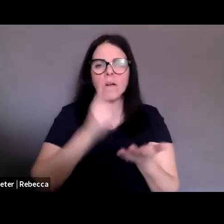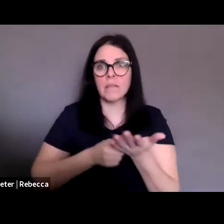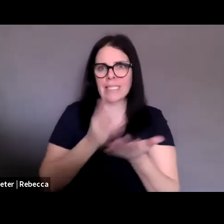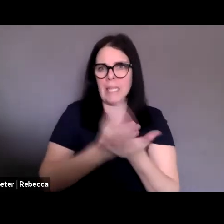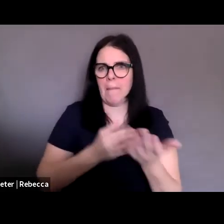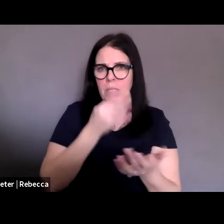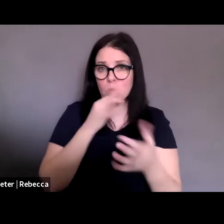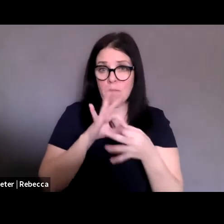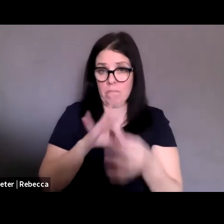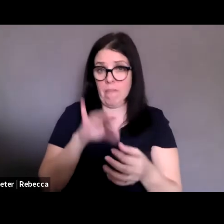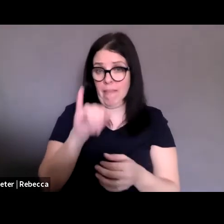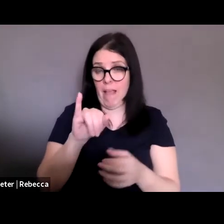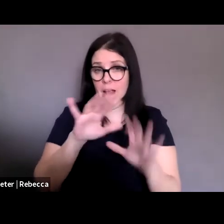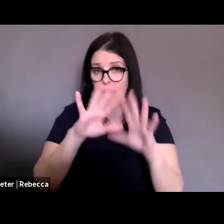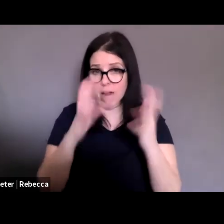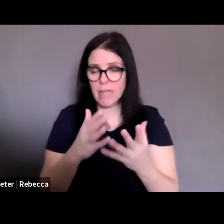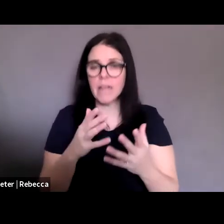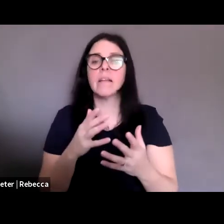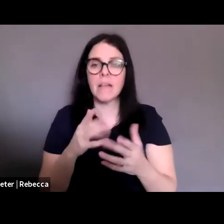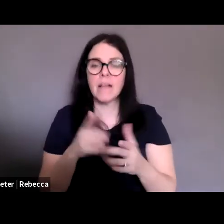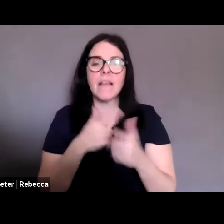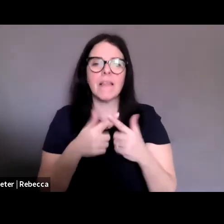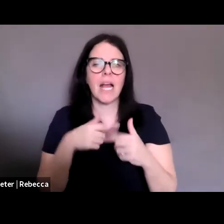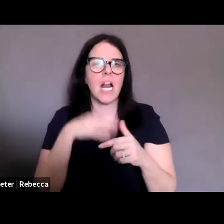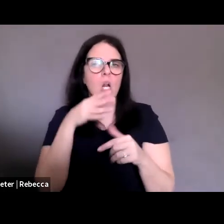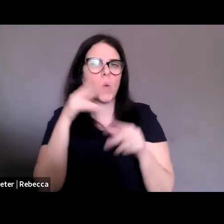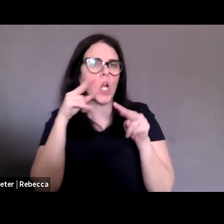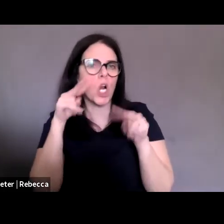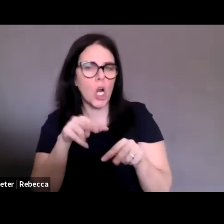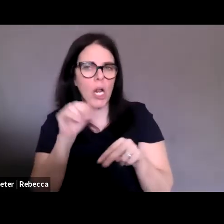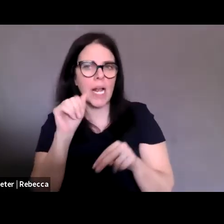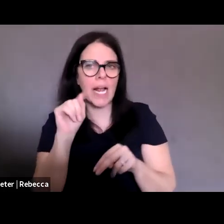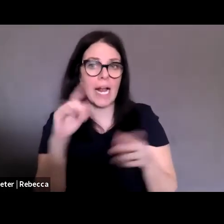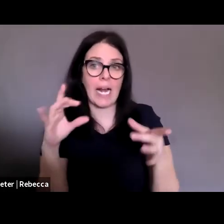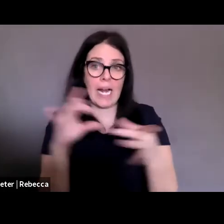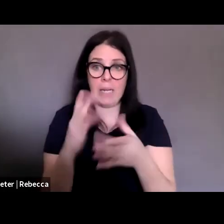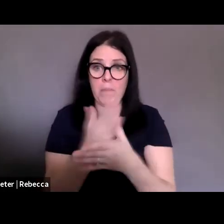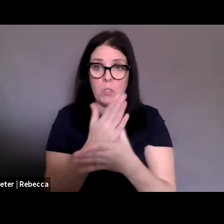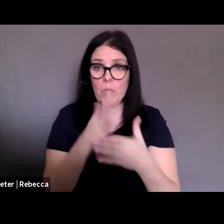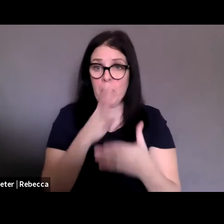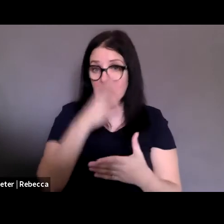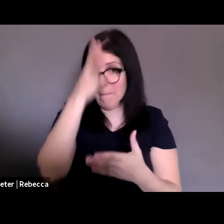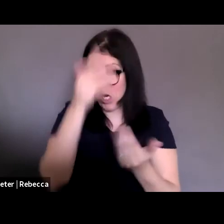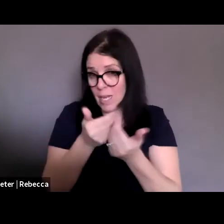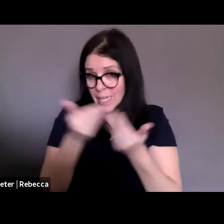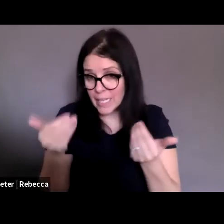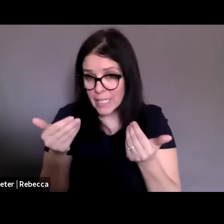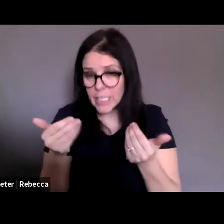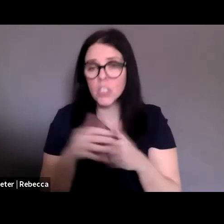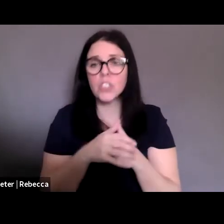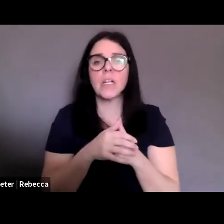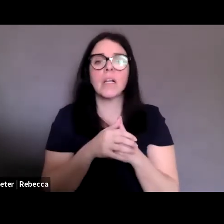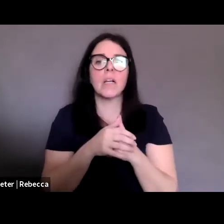context. And finally, I'm going to focus on the link between parental alienation discourses and the invisibility